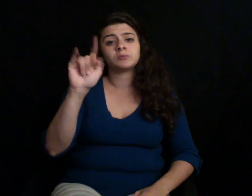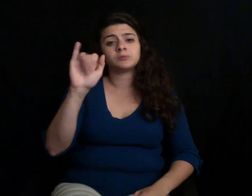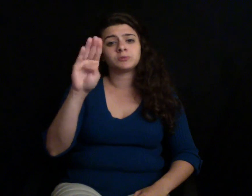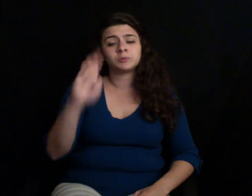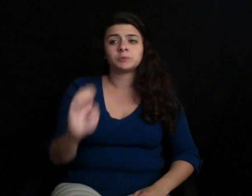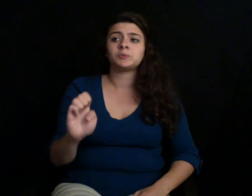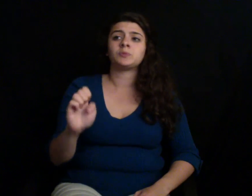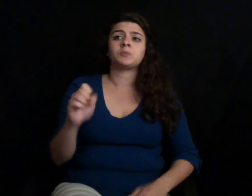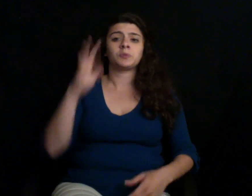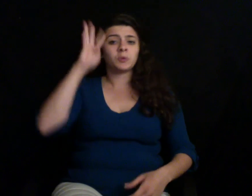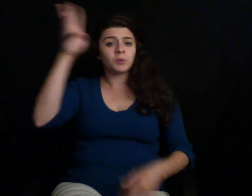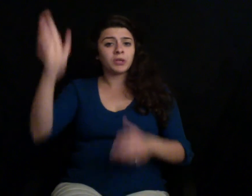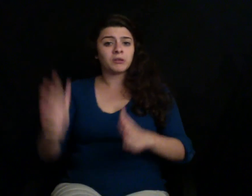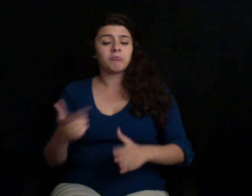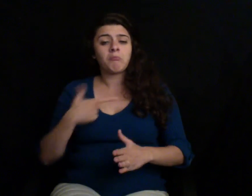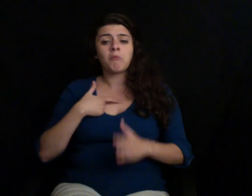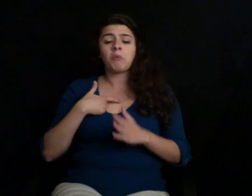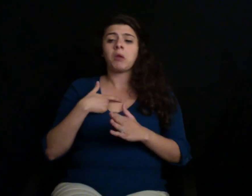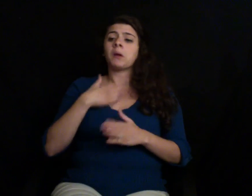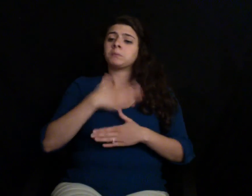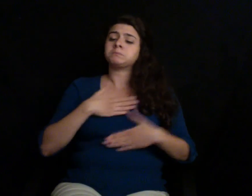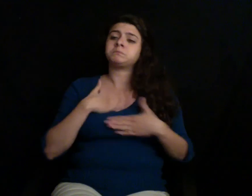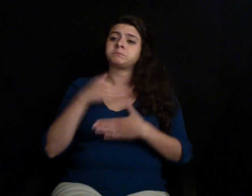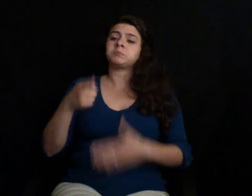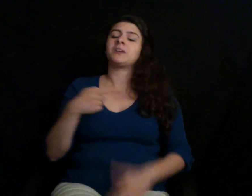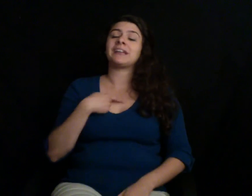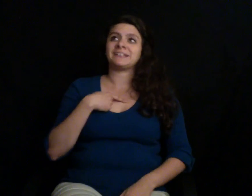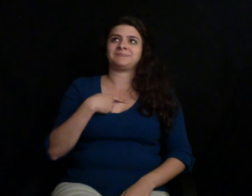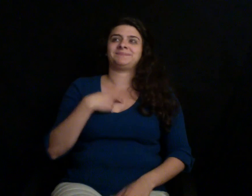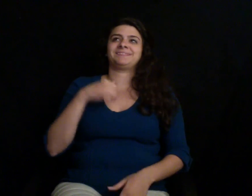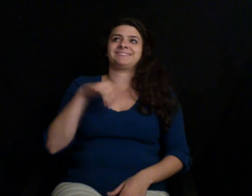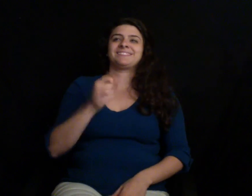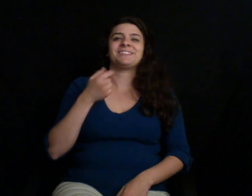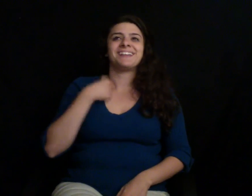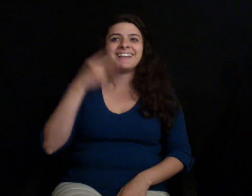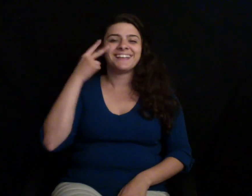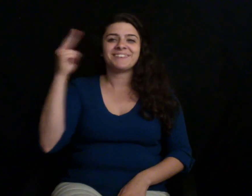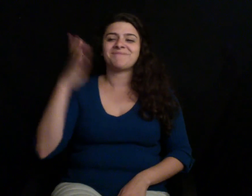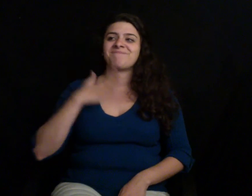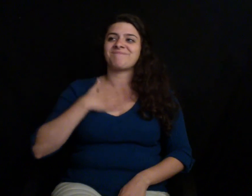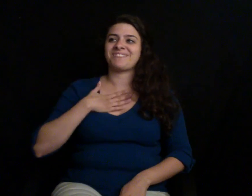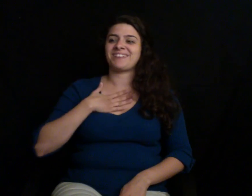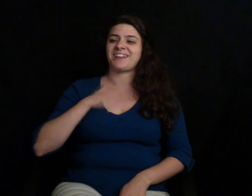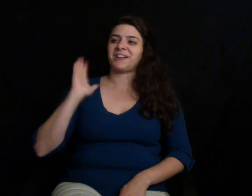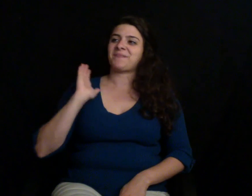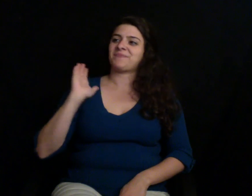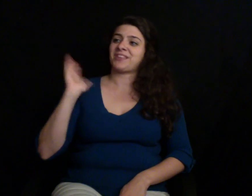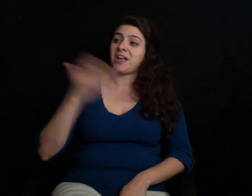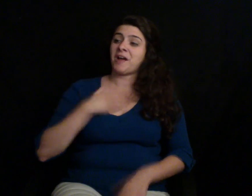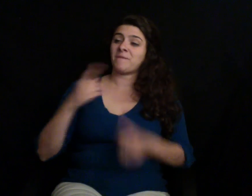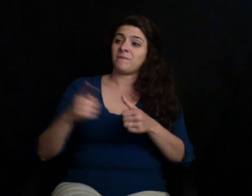potential. And I still remember our first phone call. I was like, you don't know who I am, but